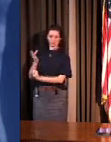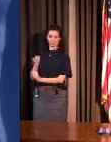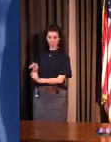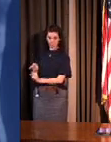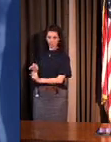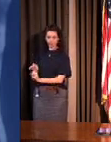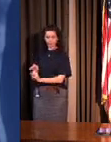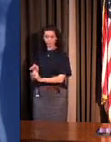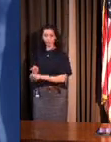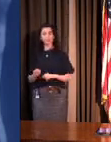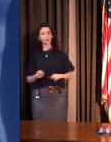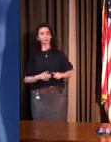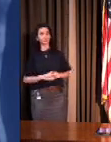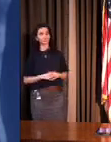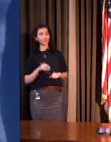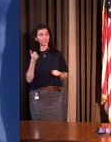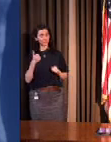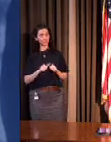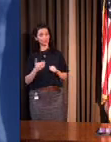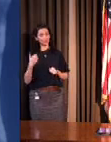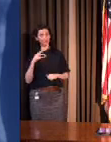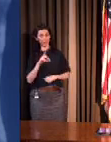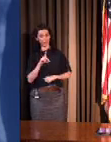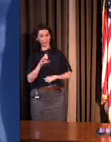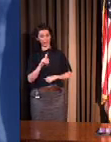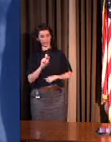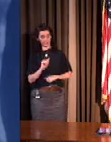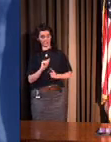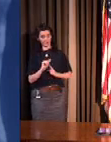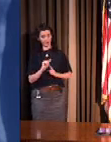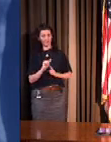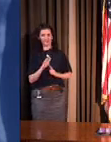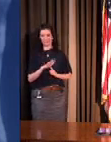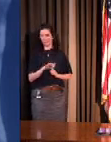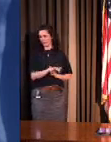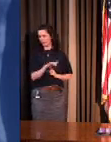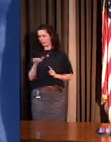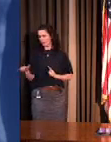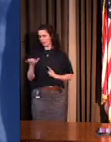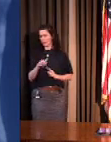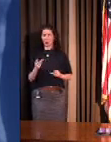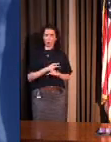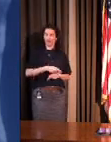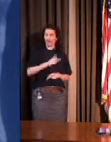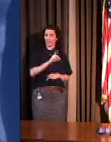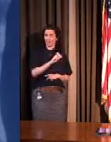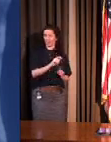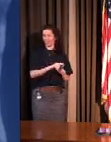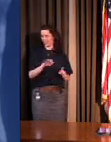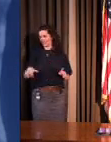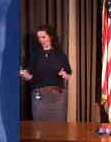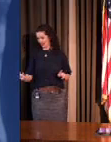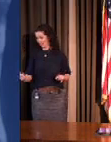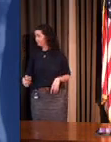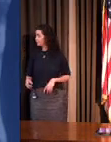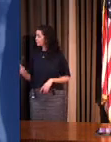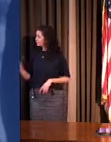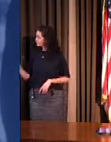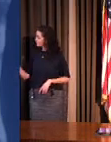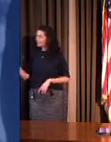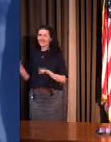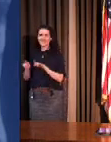we were at the peak of the Delta surge. It's a very, very high number. The top right, you'll see that same incidence graph that I just